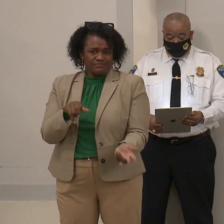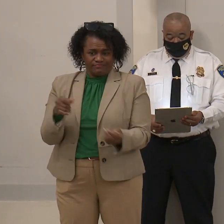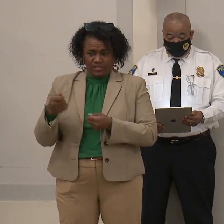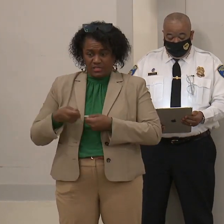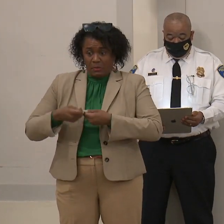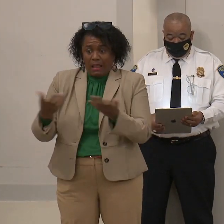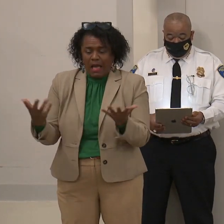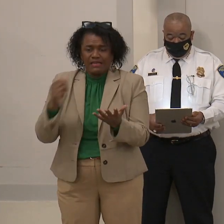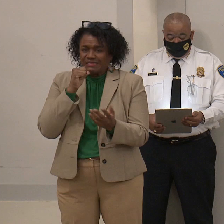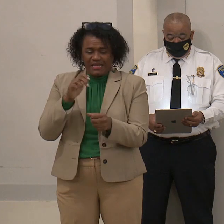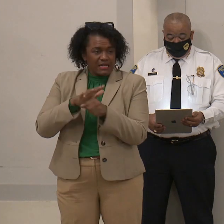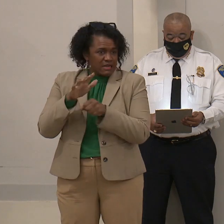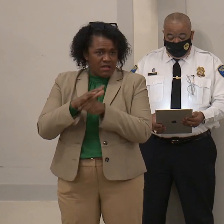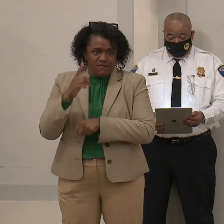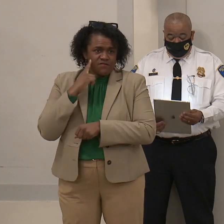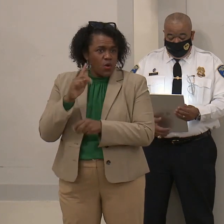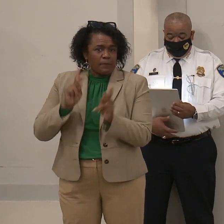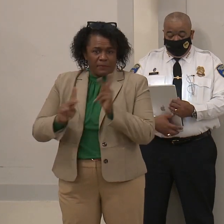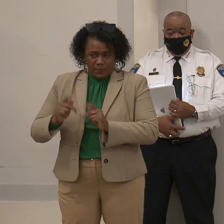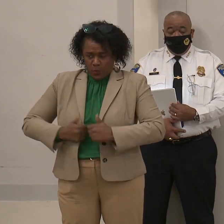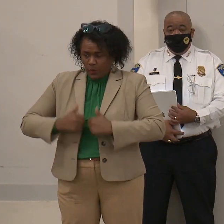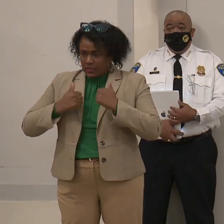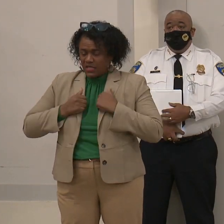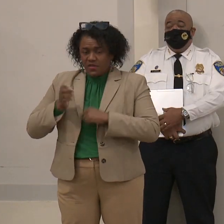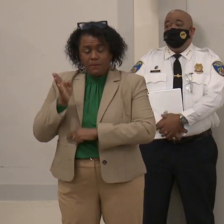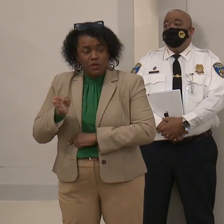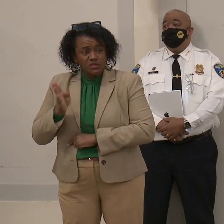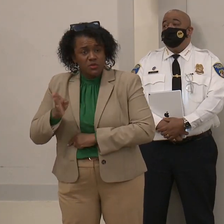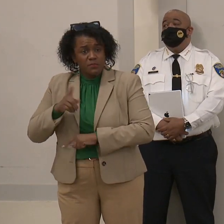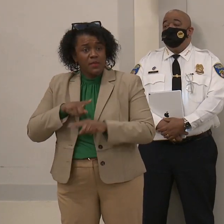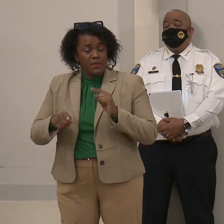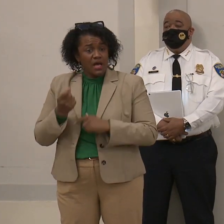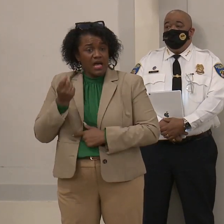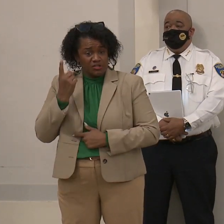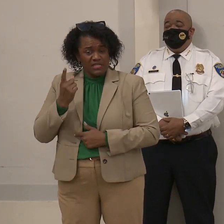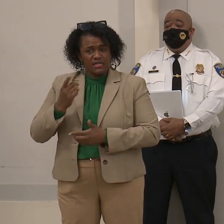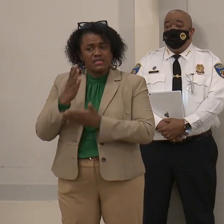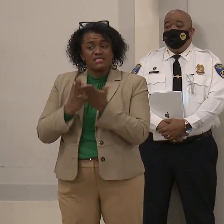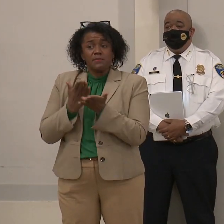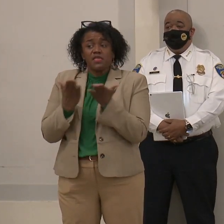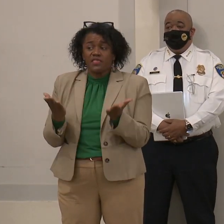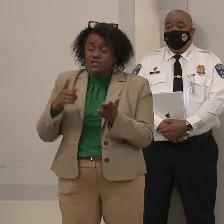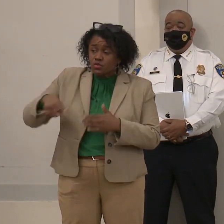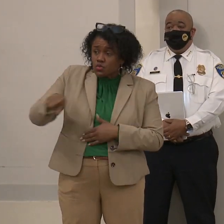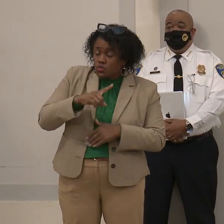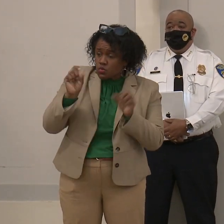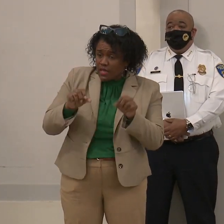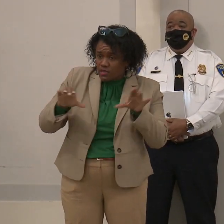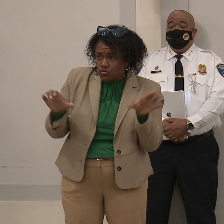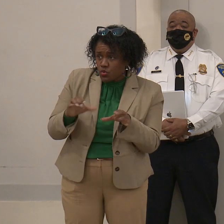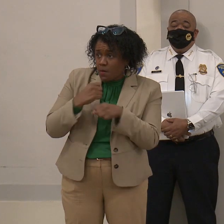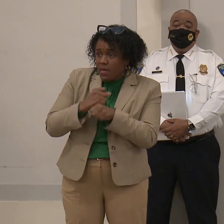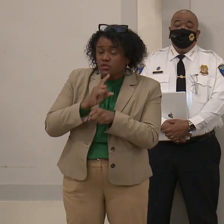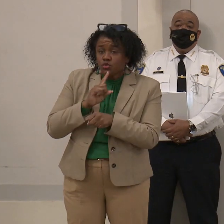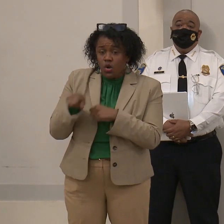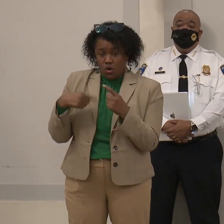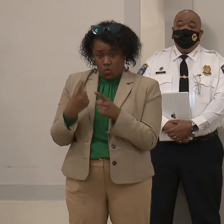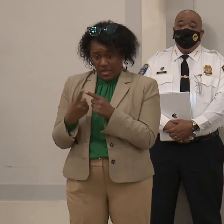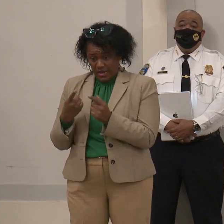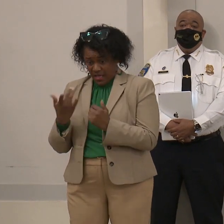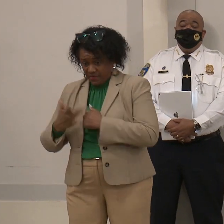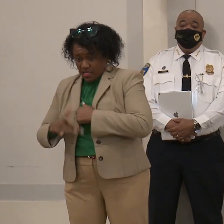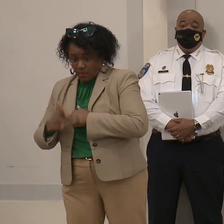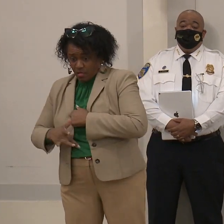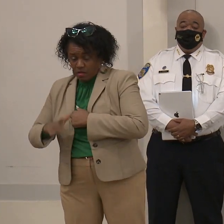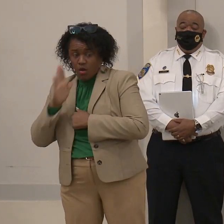more vaccinations to residents. However, there are steps that eligible residents can take now to ensure that once more vaccines are available, they